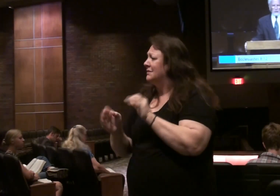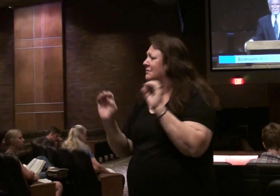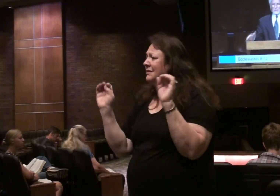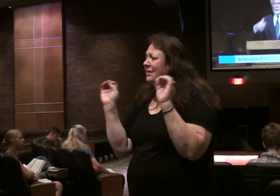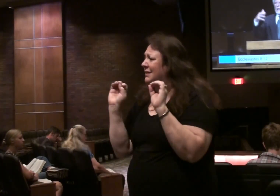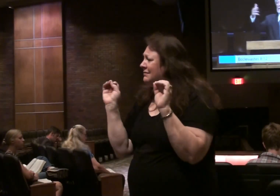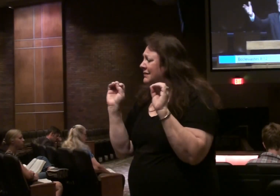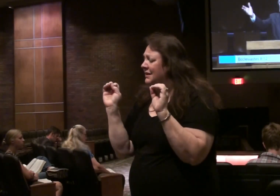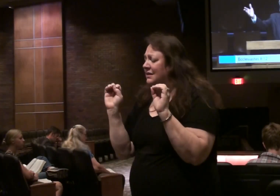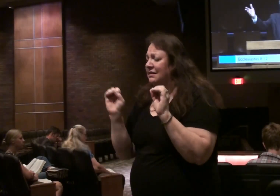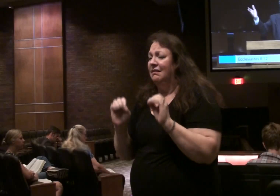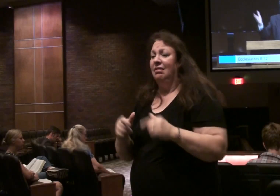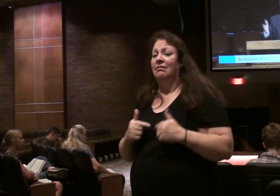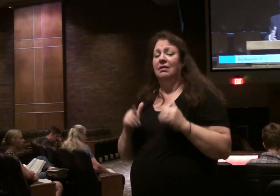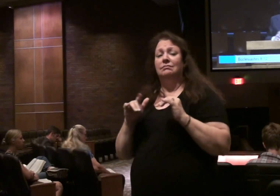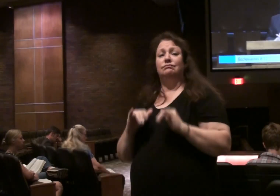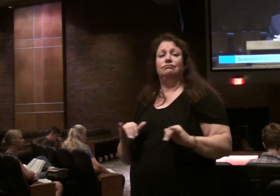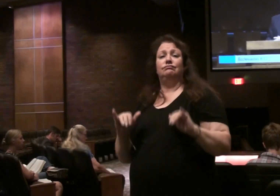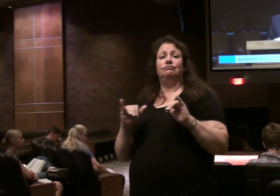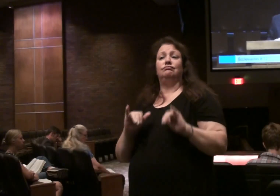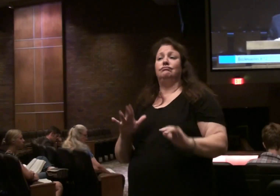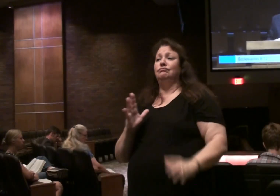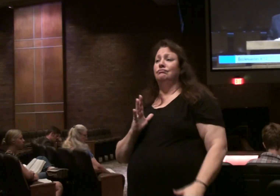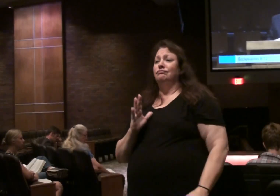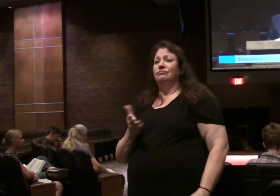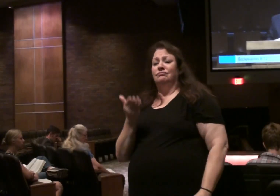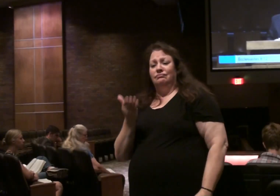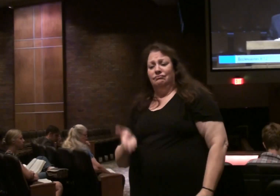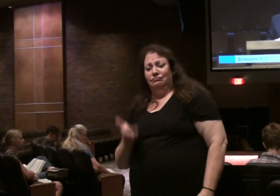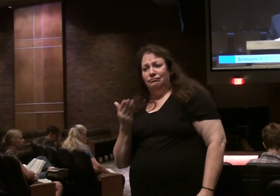it seems their life goes on and they do fine.